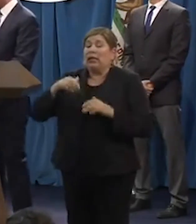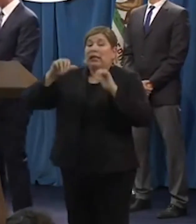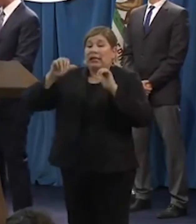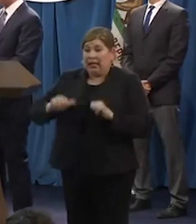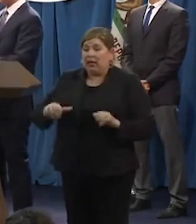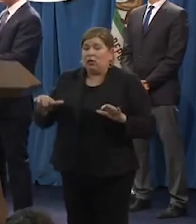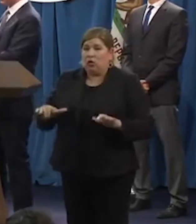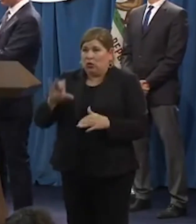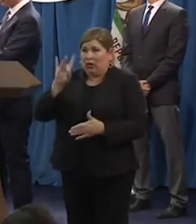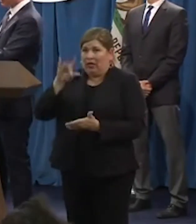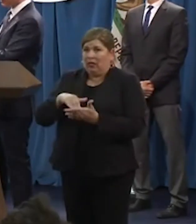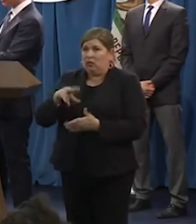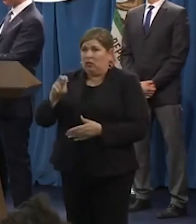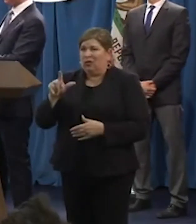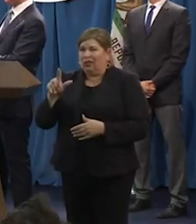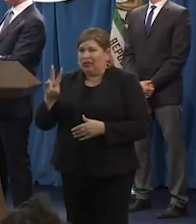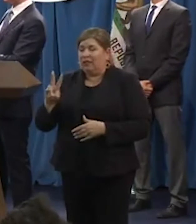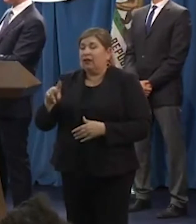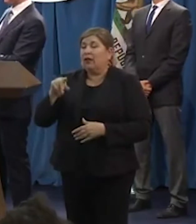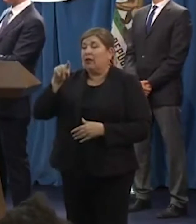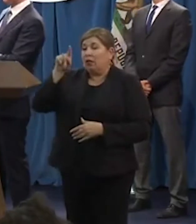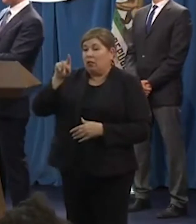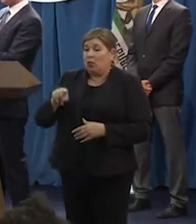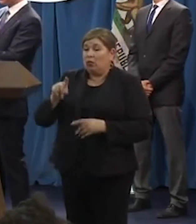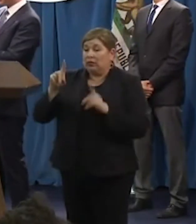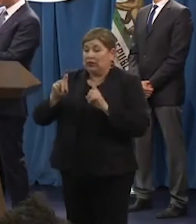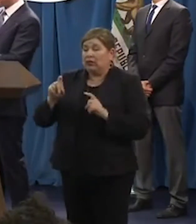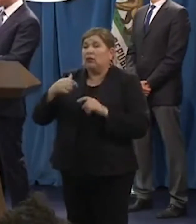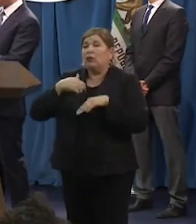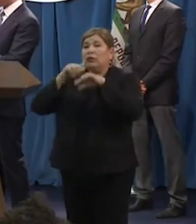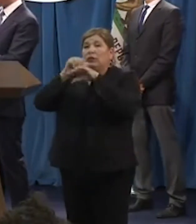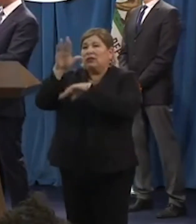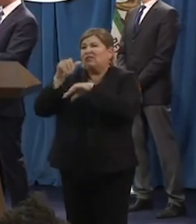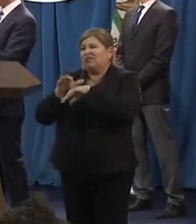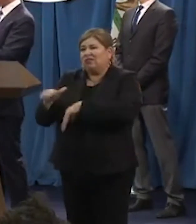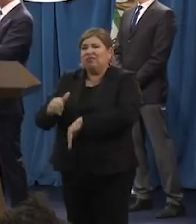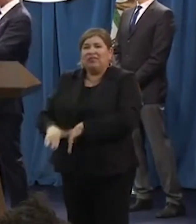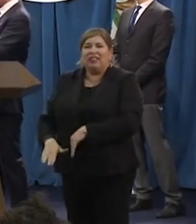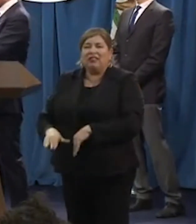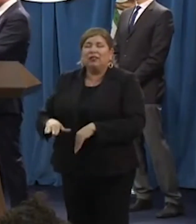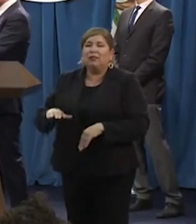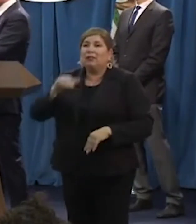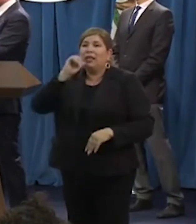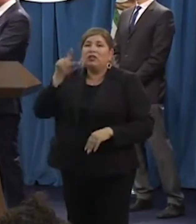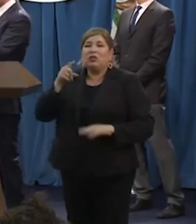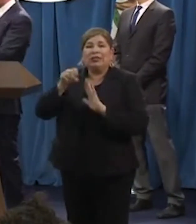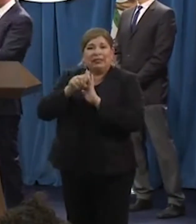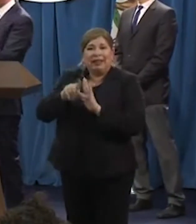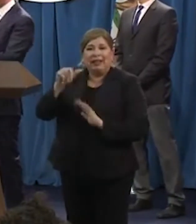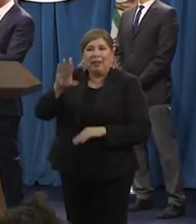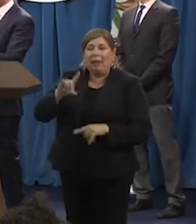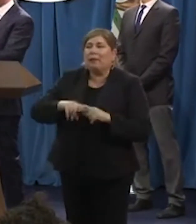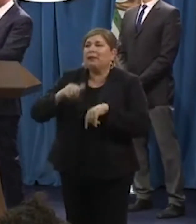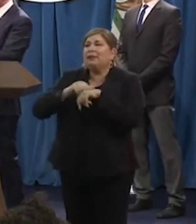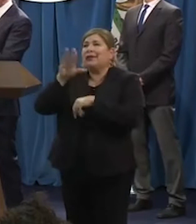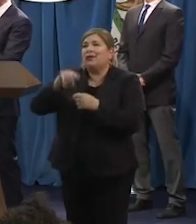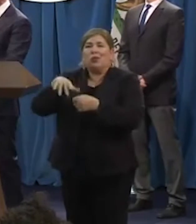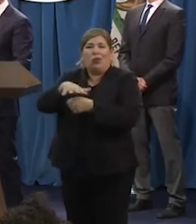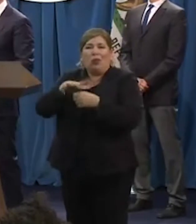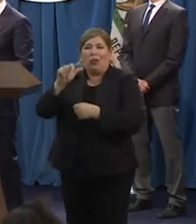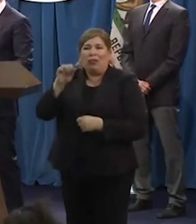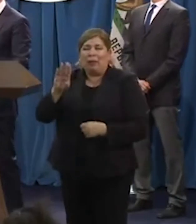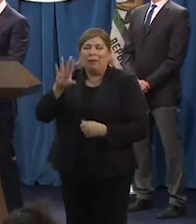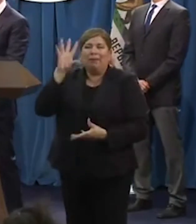to conduct. And we are distributing those throughout our system, not just the state labs, but these local labs. But there's